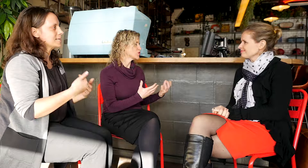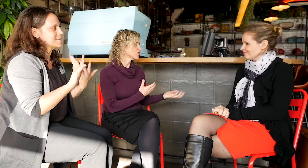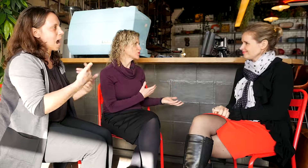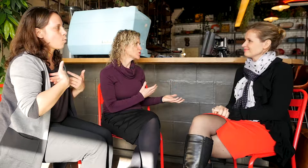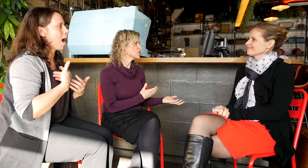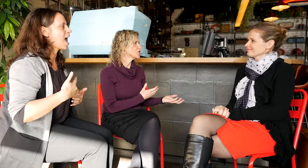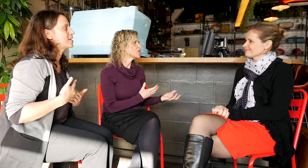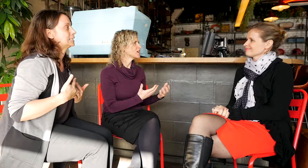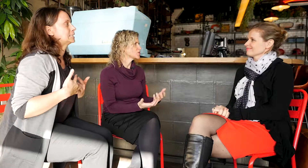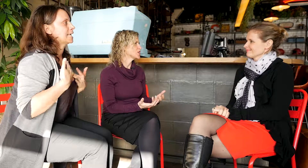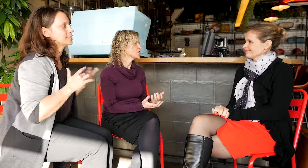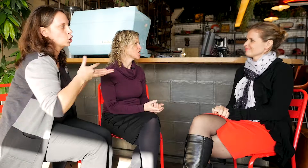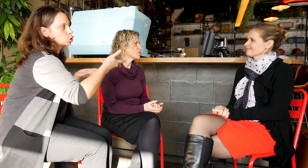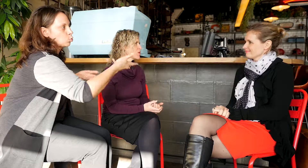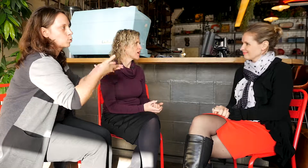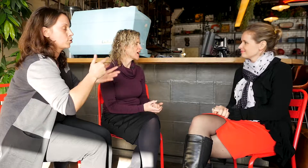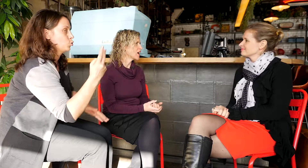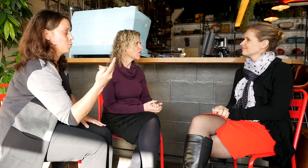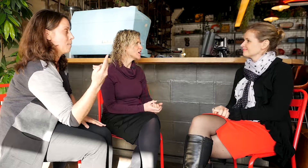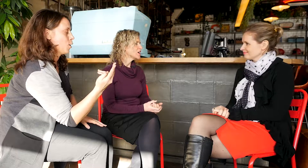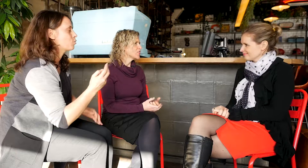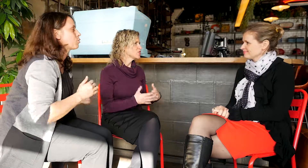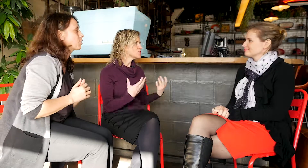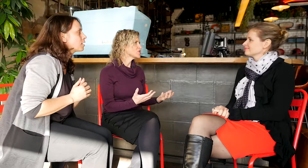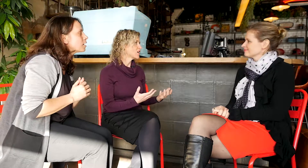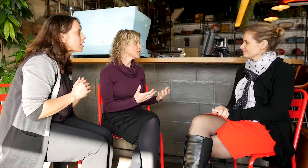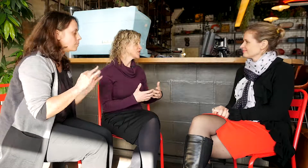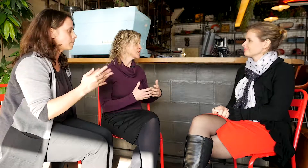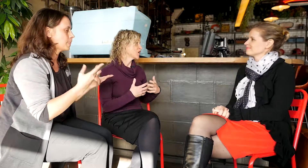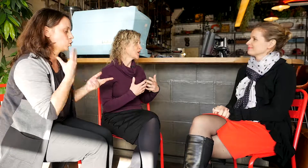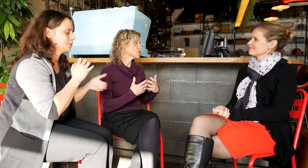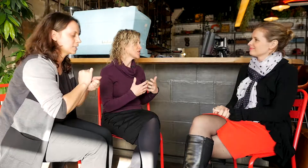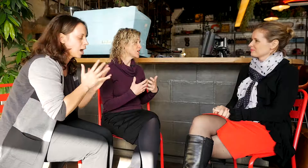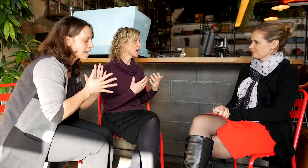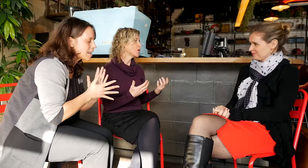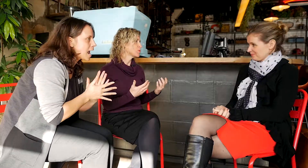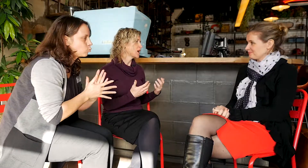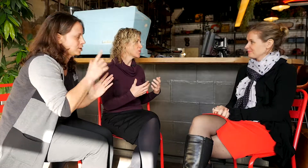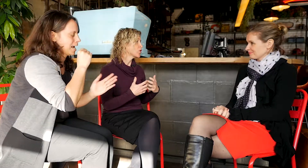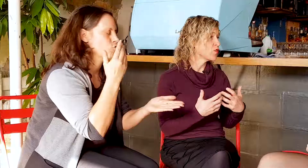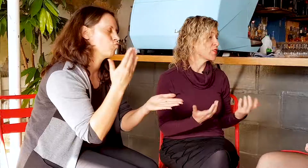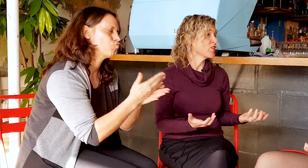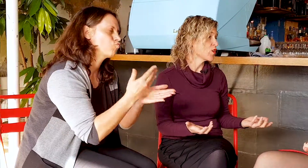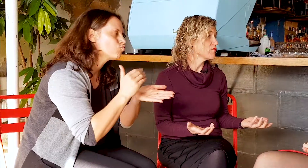from talking to you and talking to Jamie about how the use of sign language can really help with